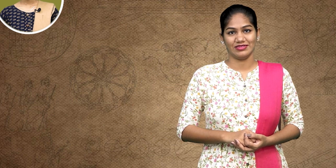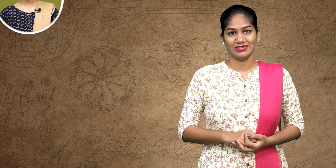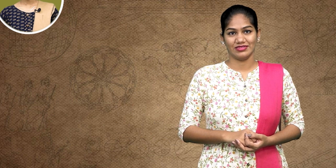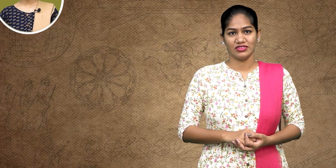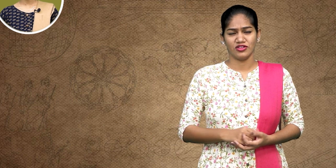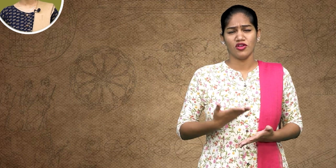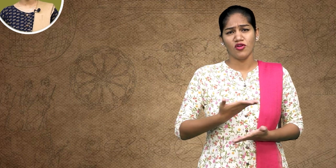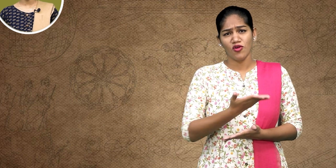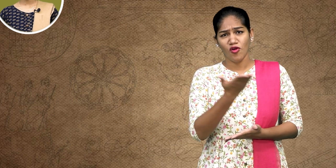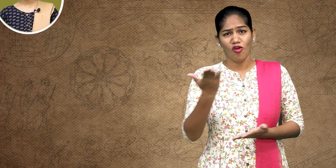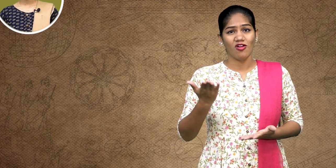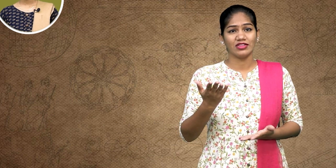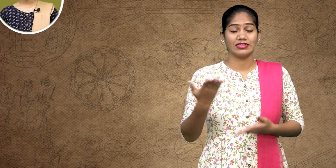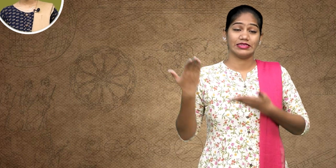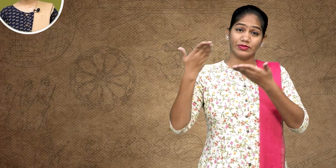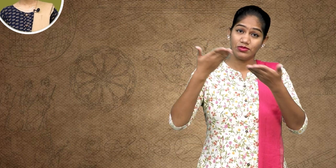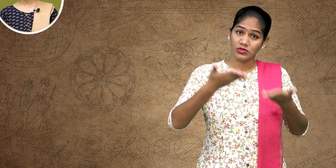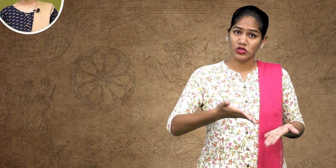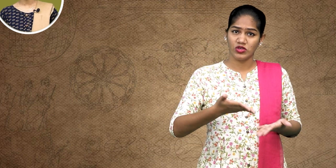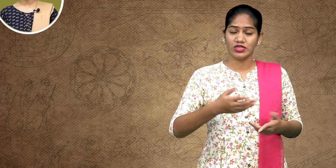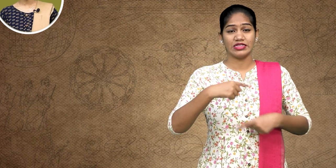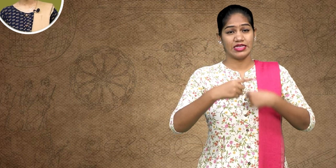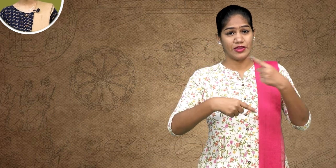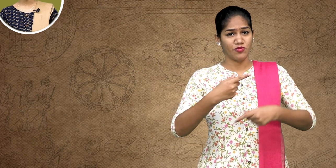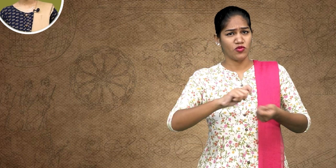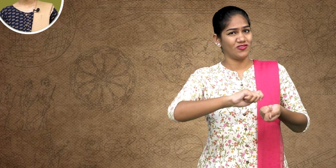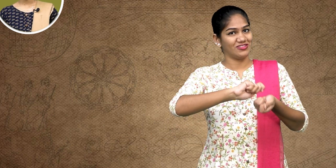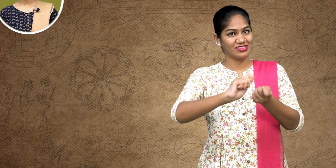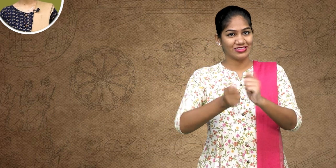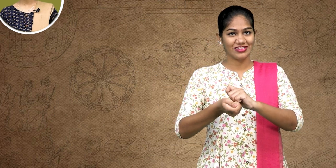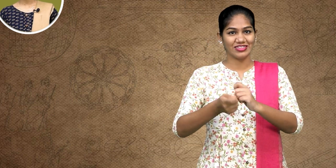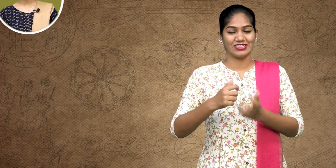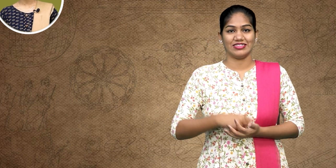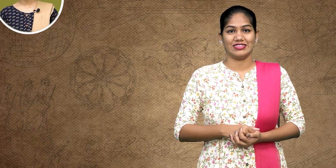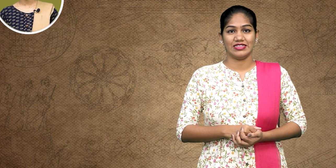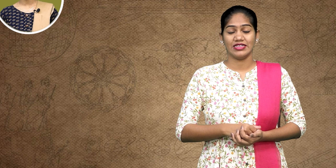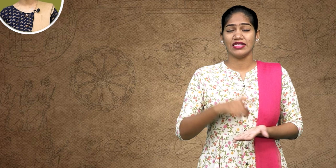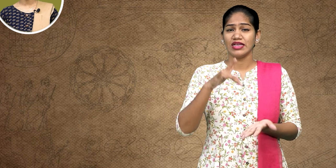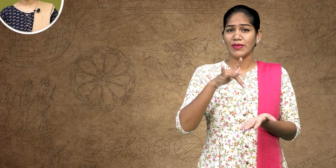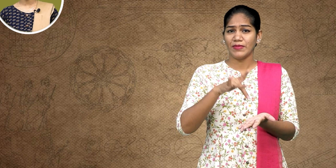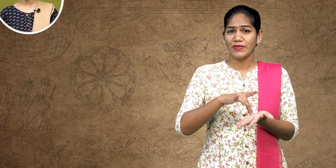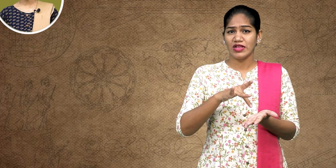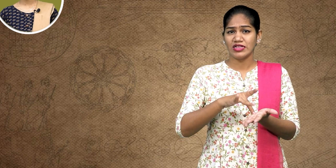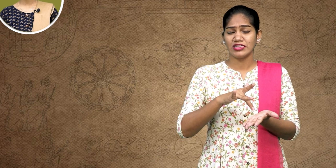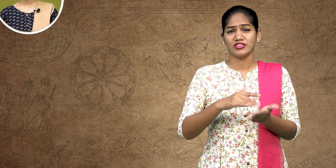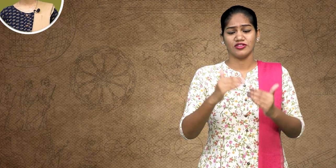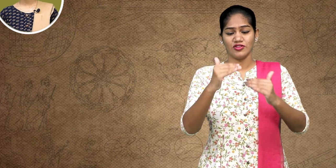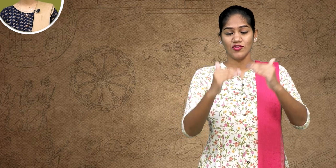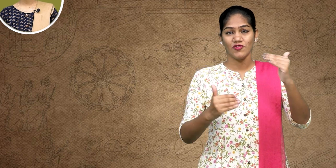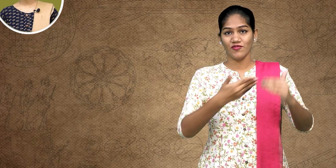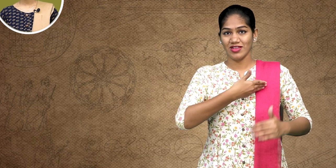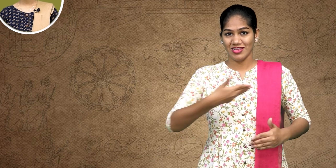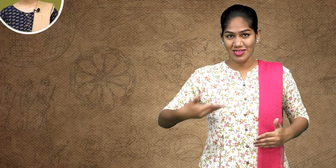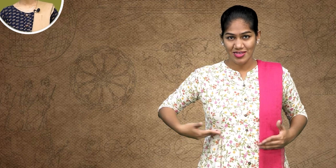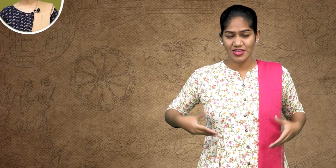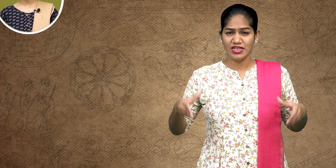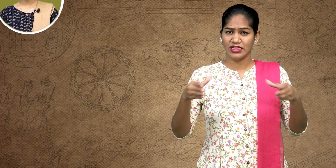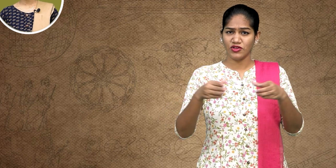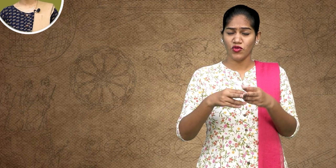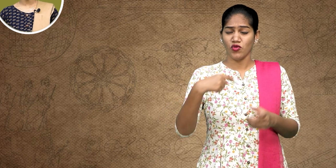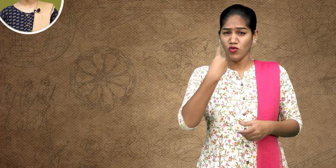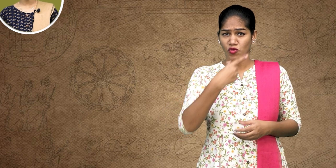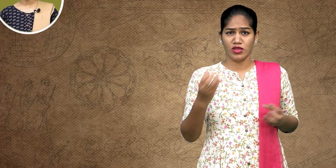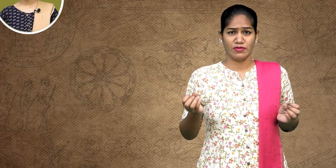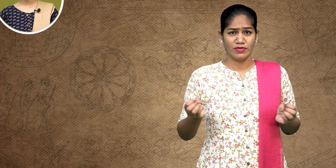All this brought about changes in the position of the lower caste who